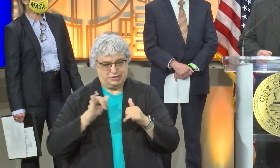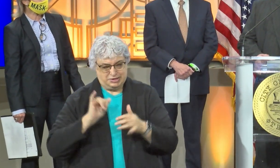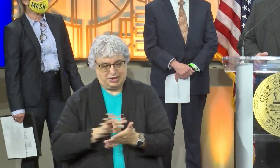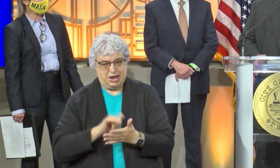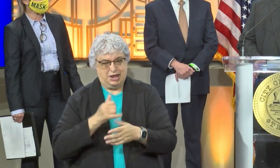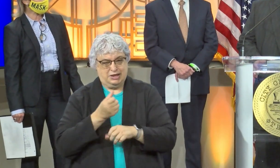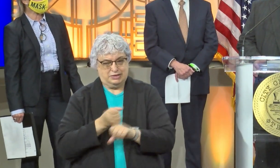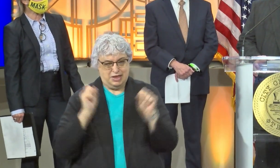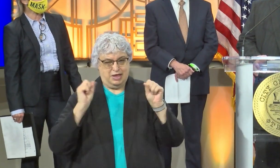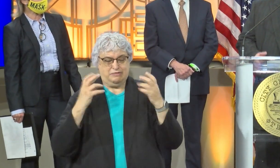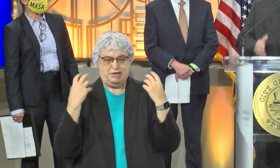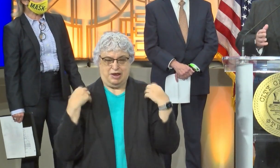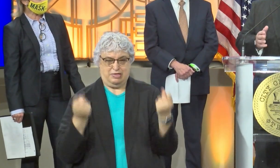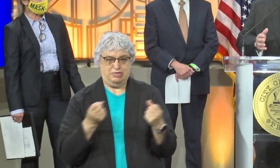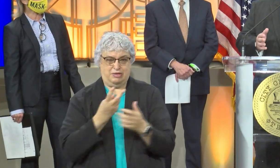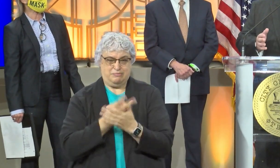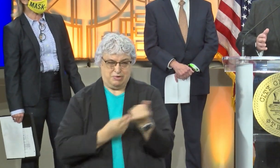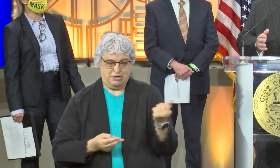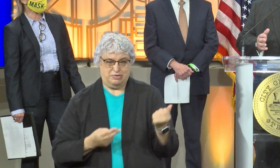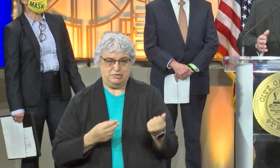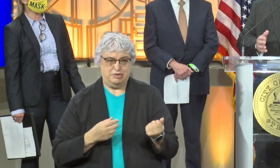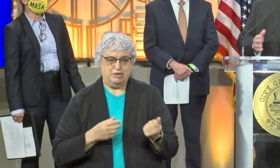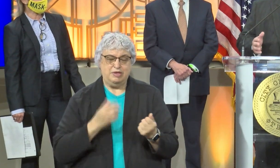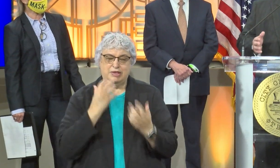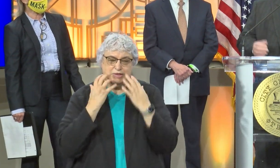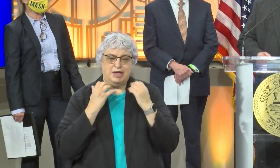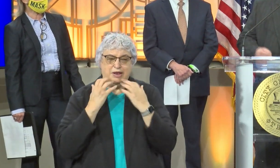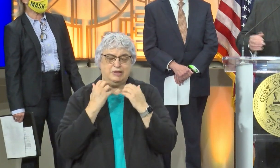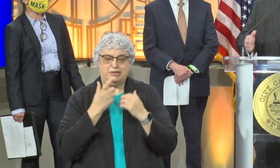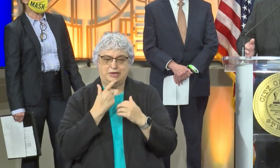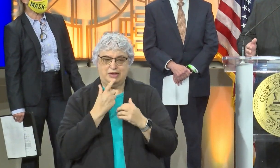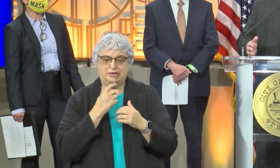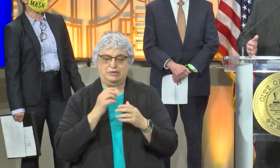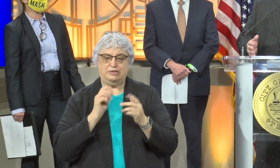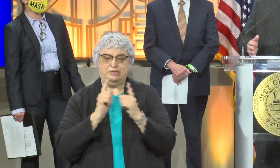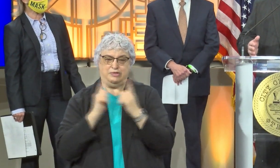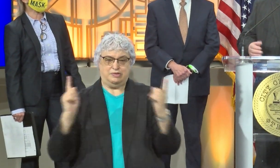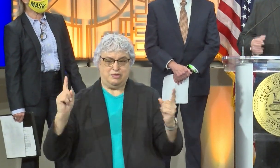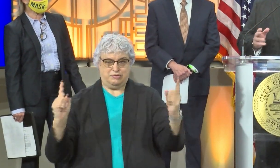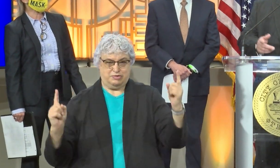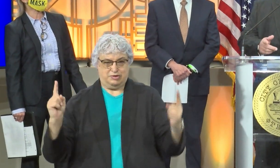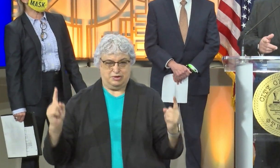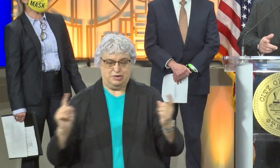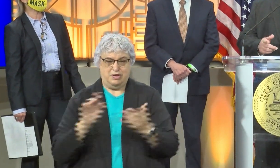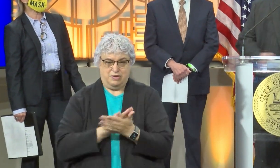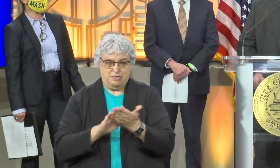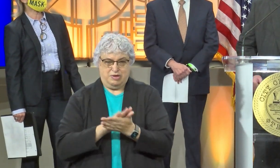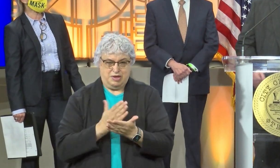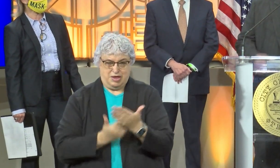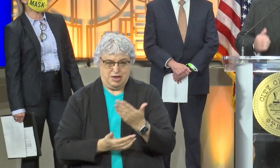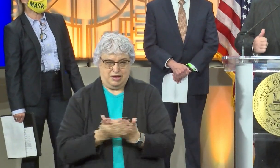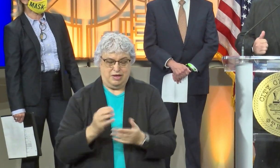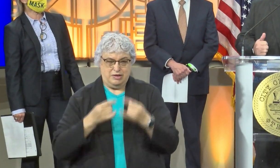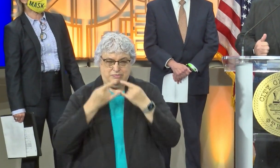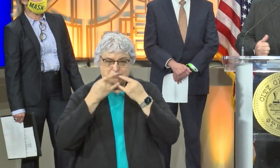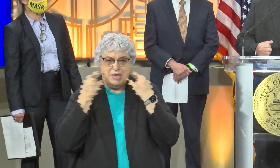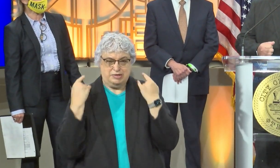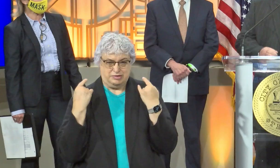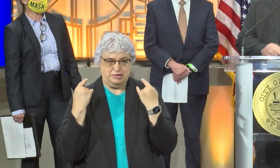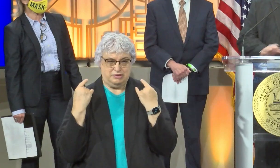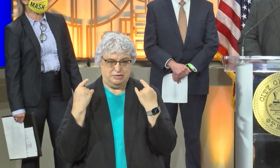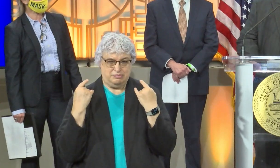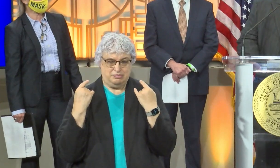safe and healthy. So as Santa says, that means social distancing, washing your hands, and masking